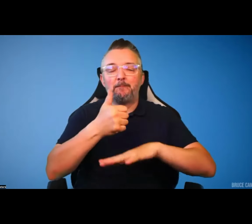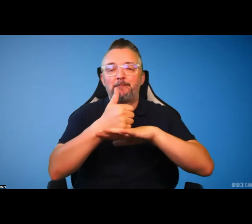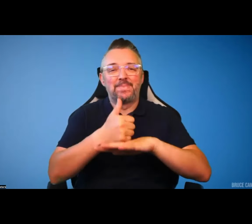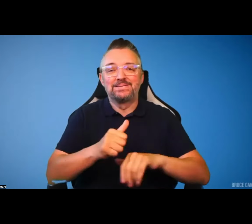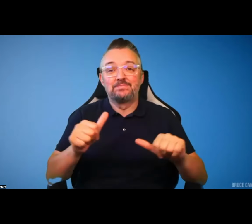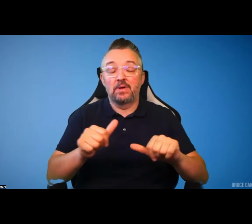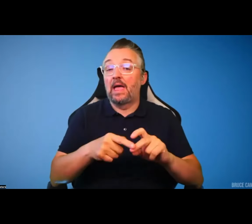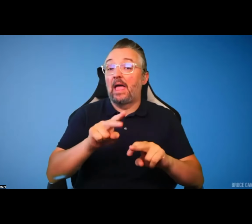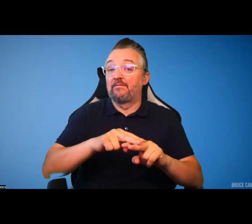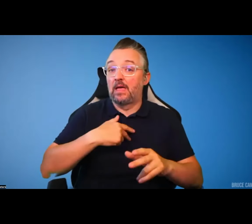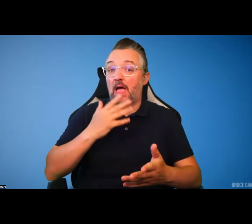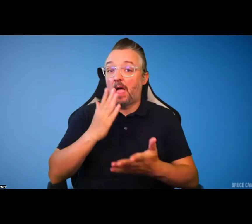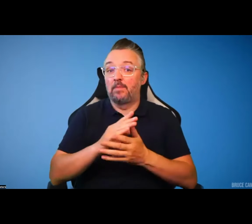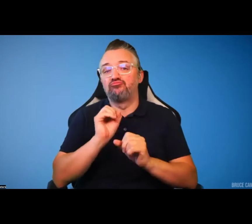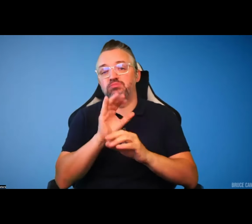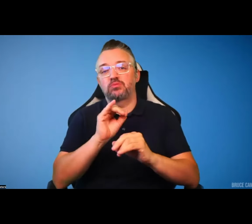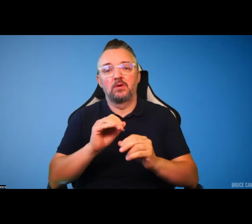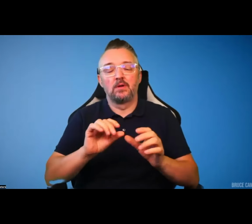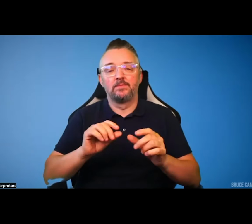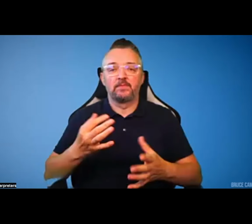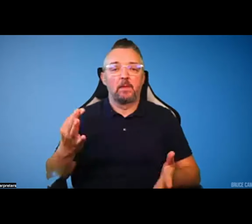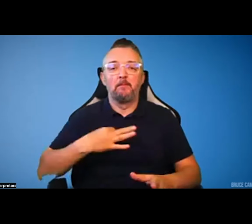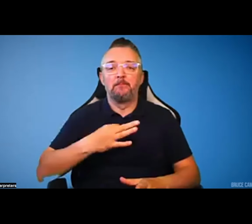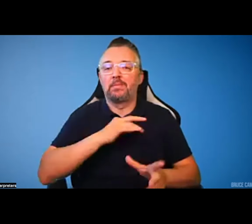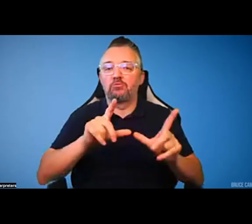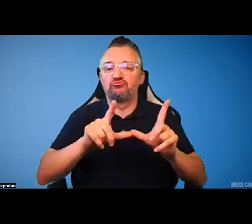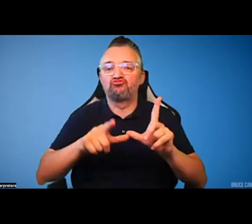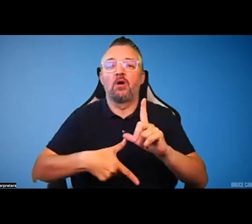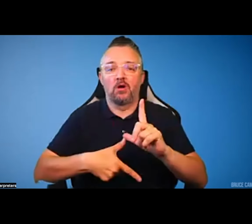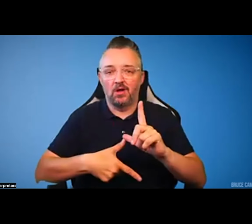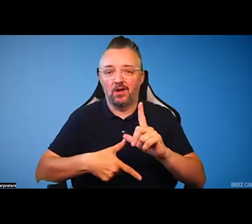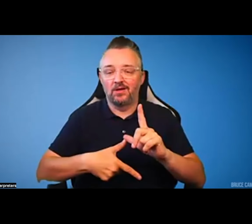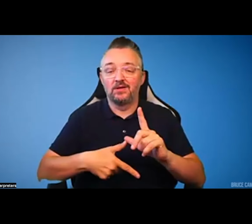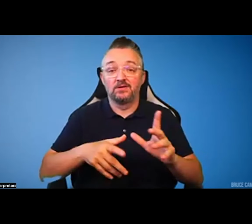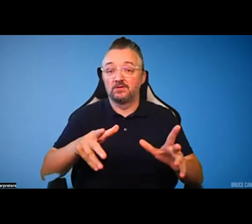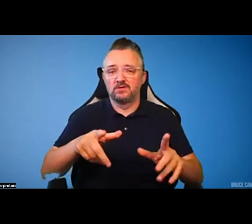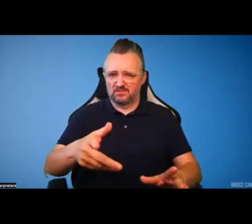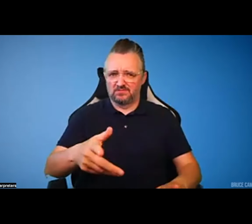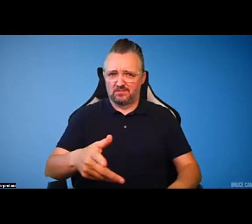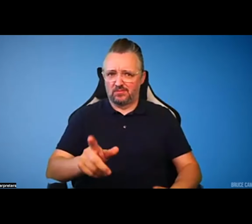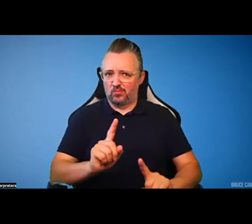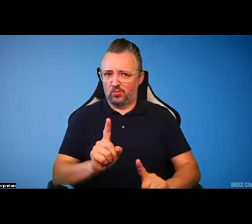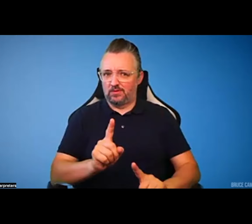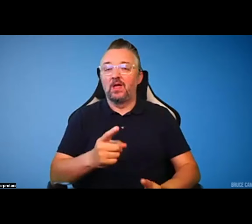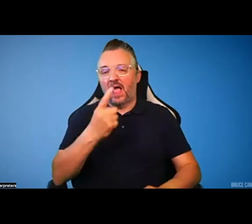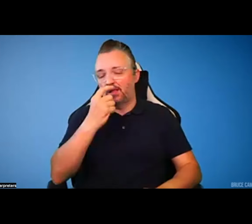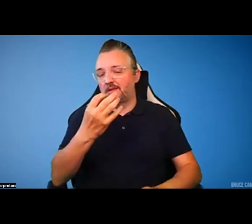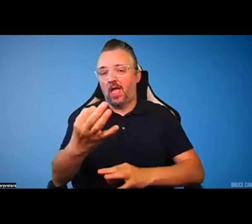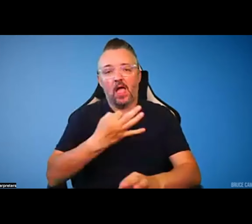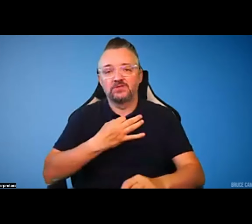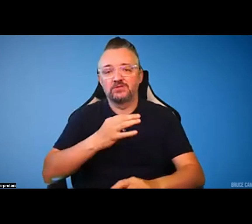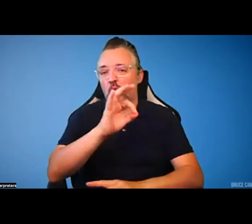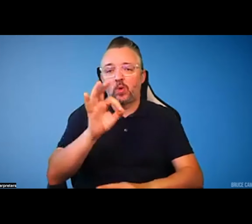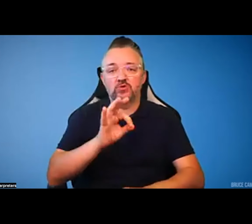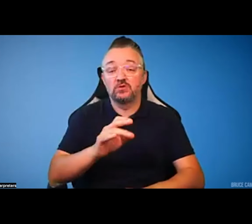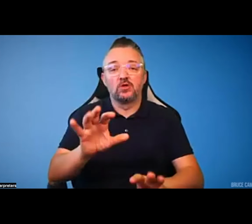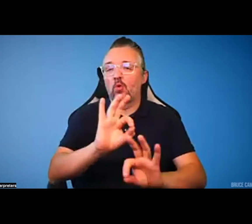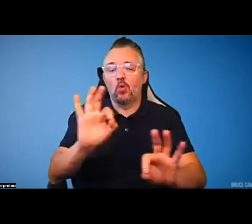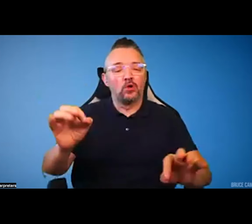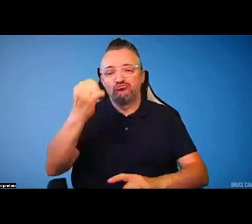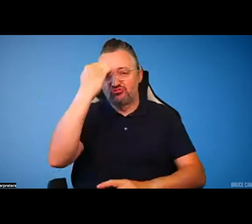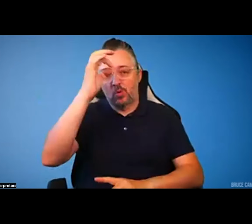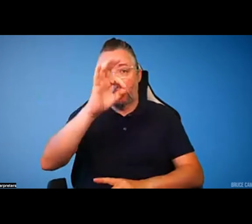medical terminology, as Mark said, there's no such thing as a stupid question. Please put in the Q&A.